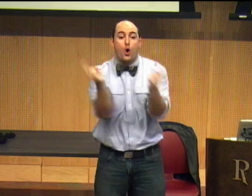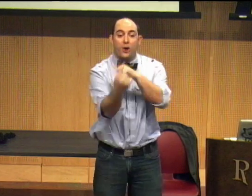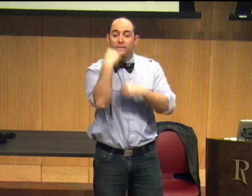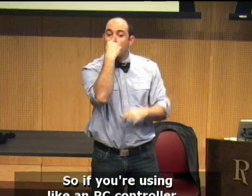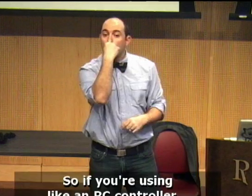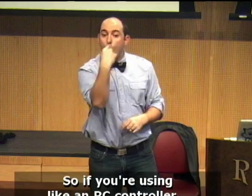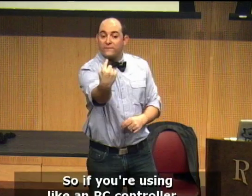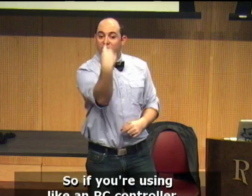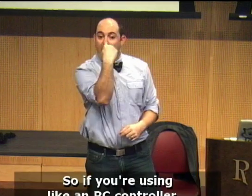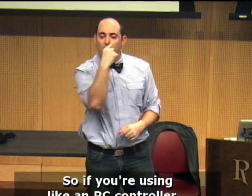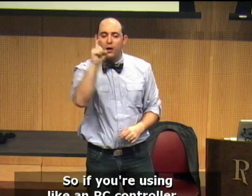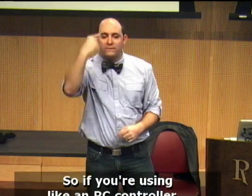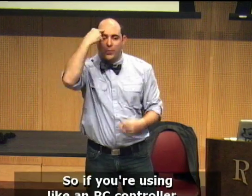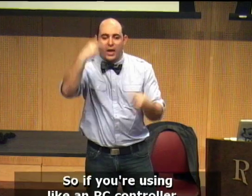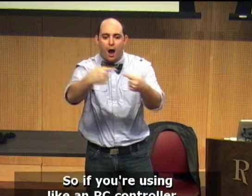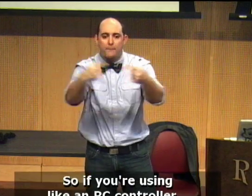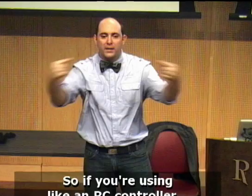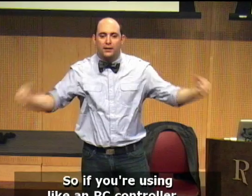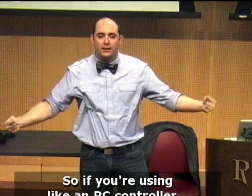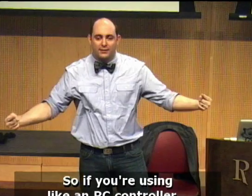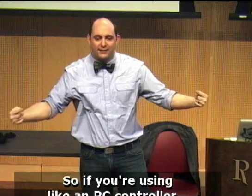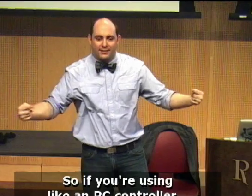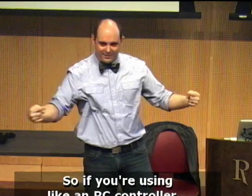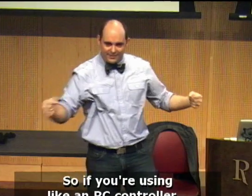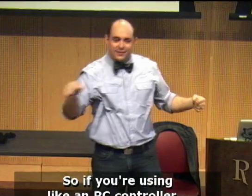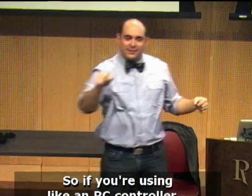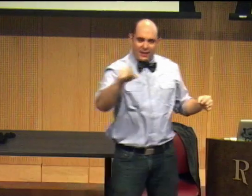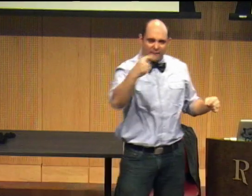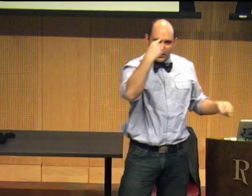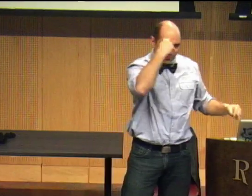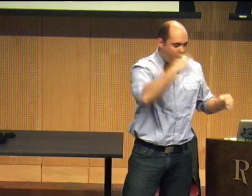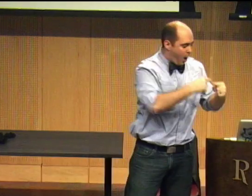So if you're using like an RC controller,